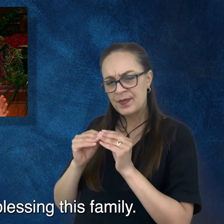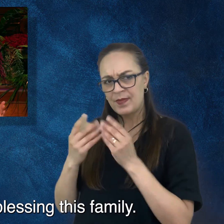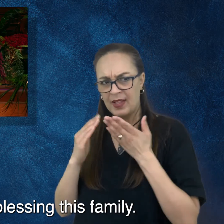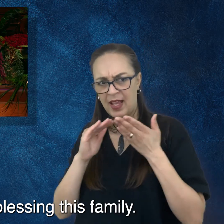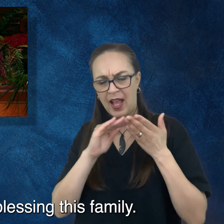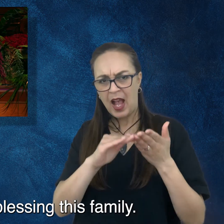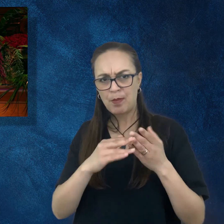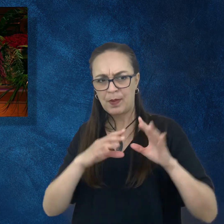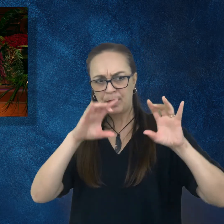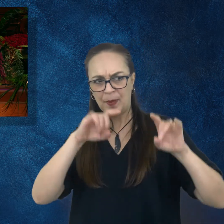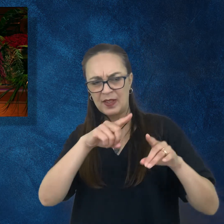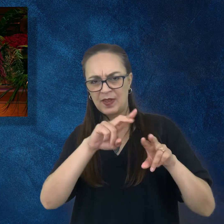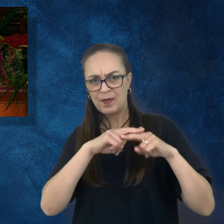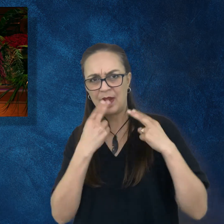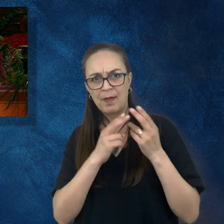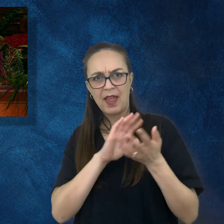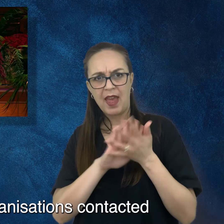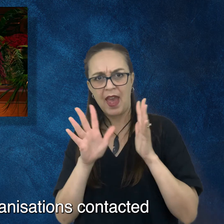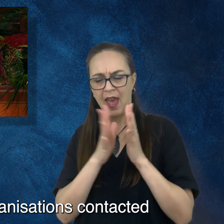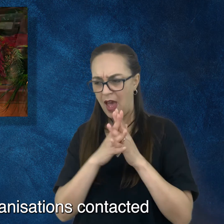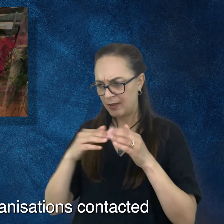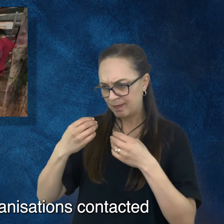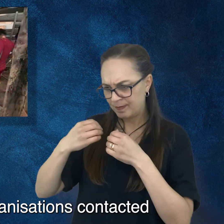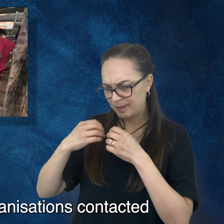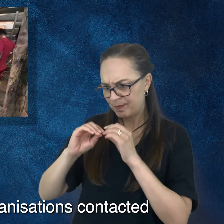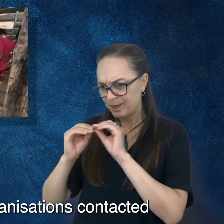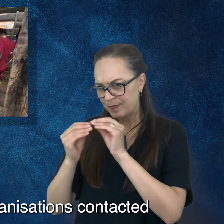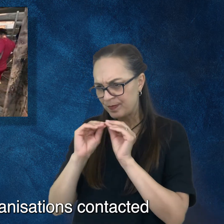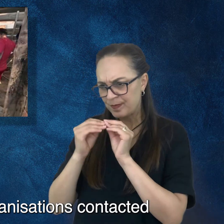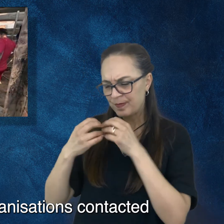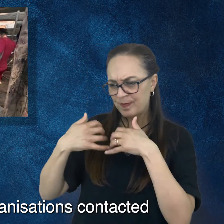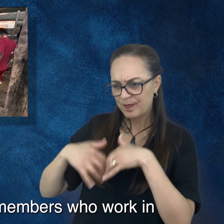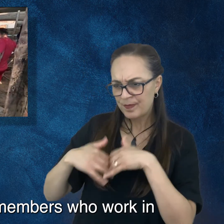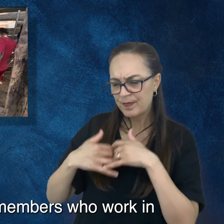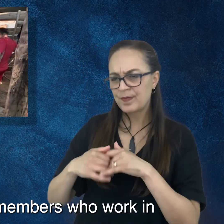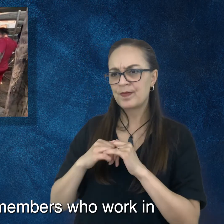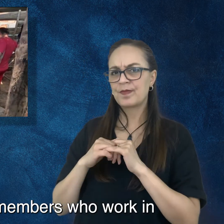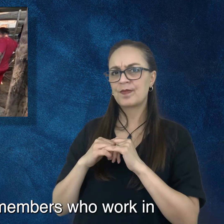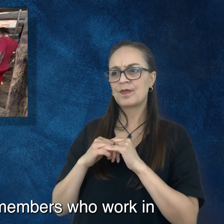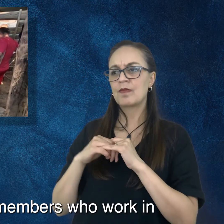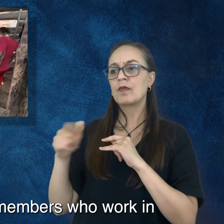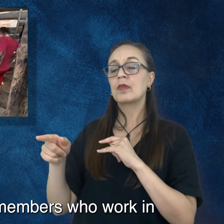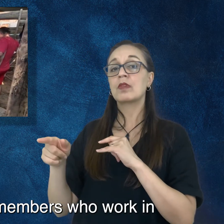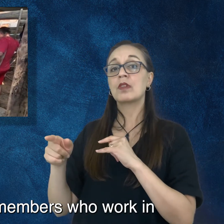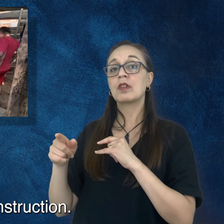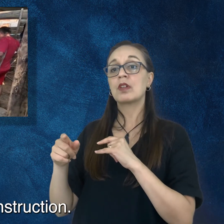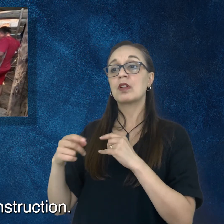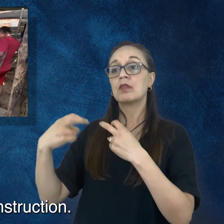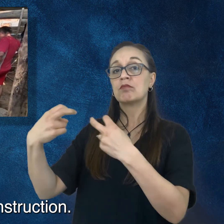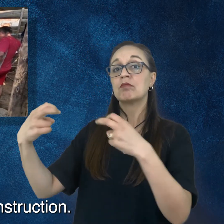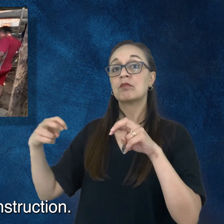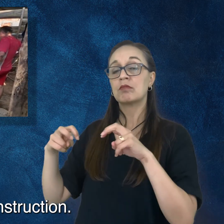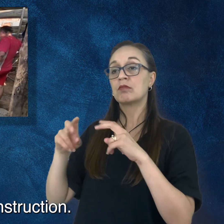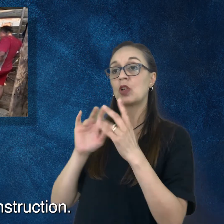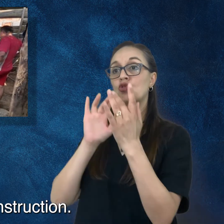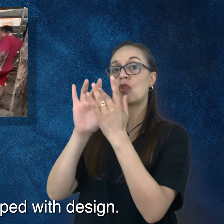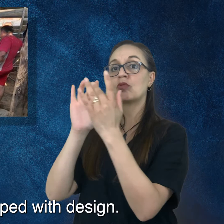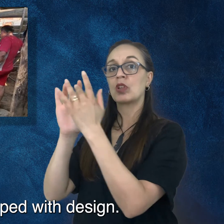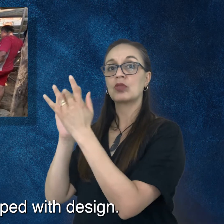of blessing this family. The ward organizations contacted several ward members who work in construction.